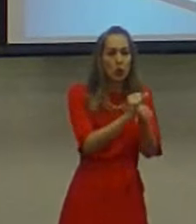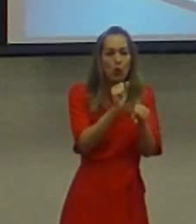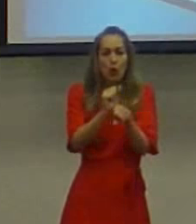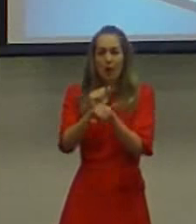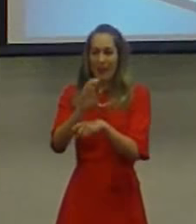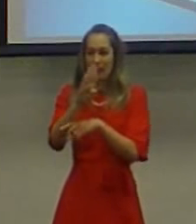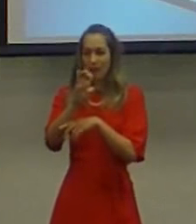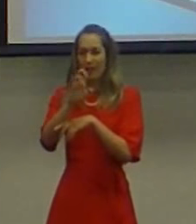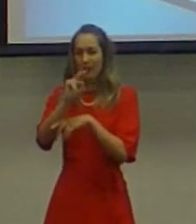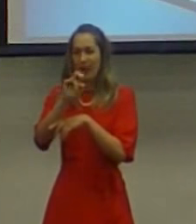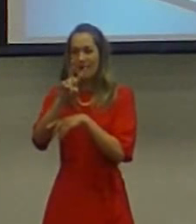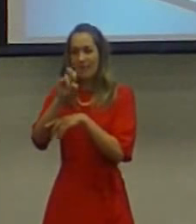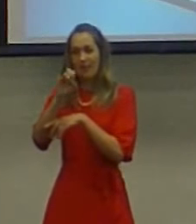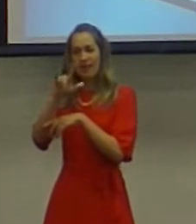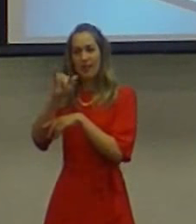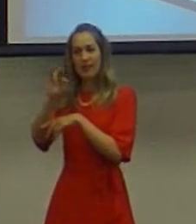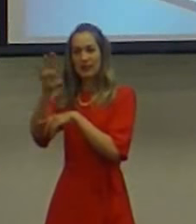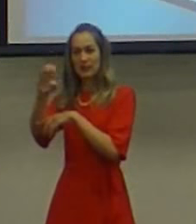really good balance between